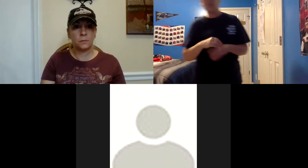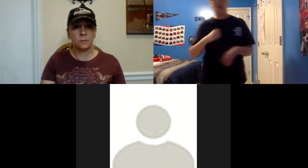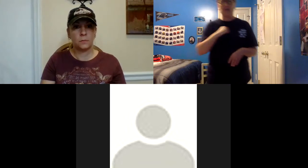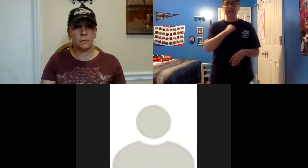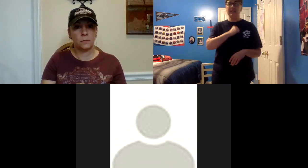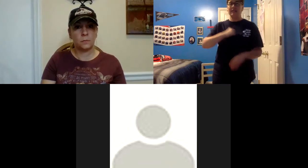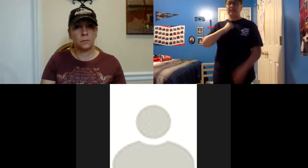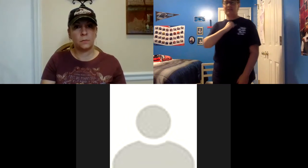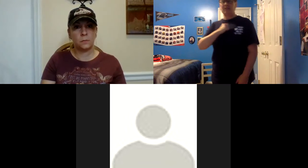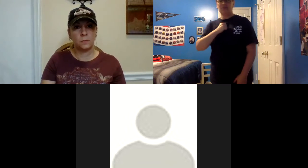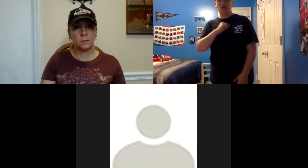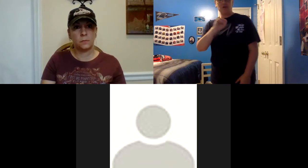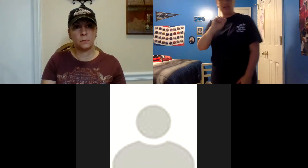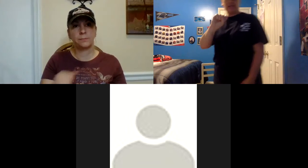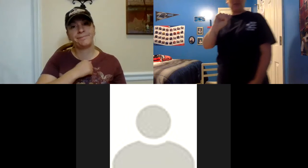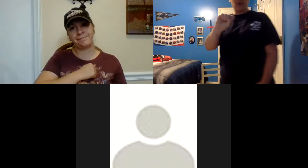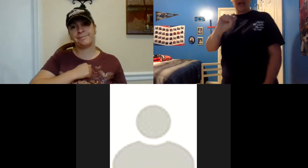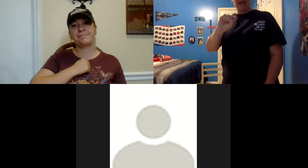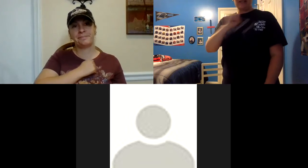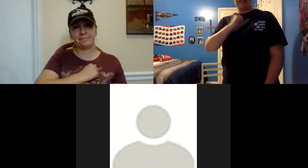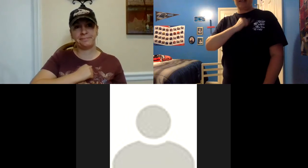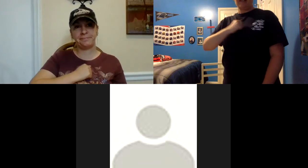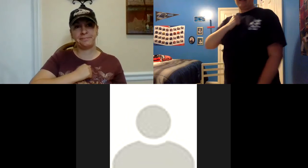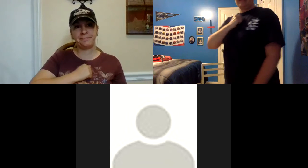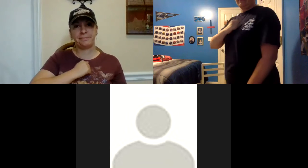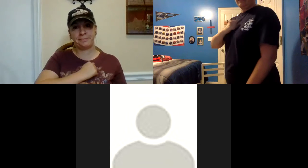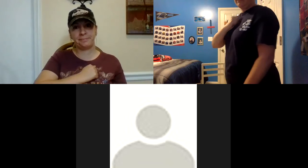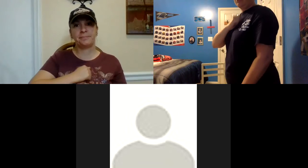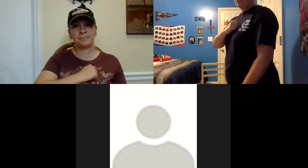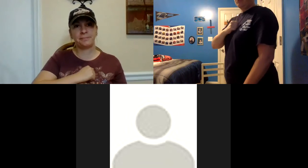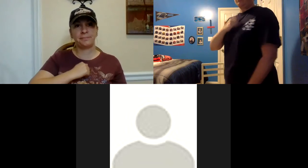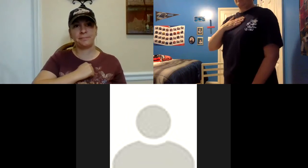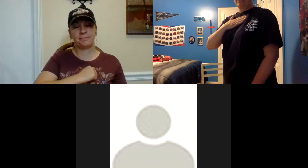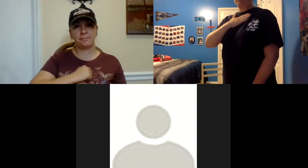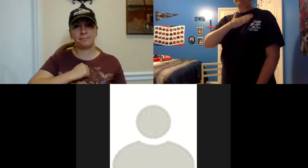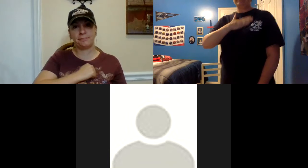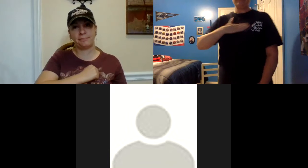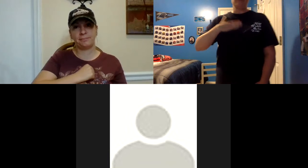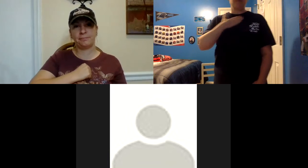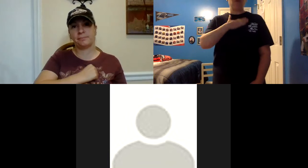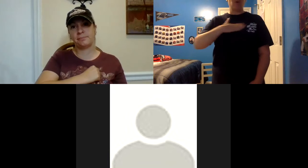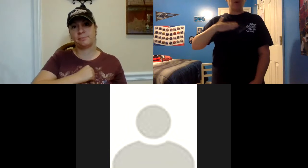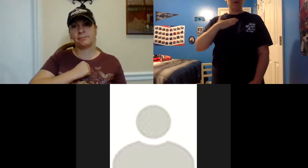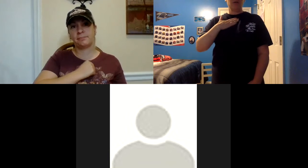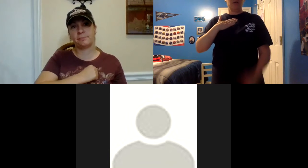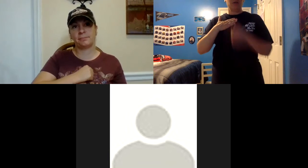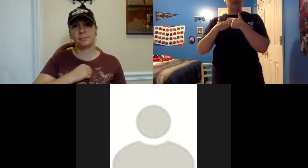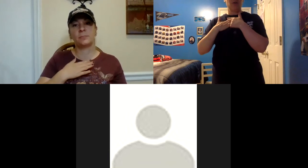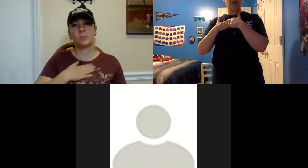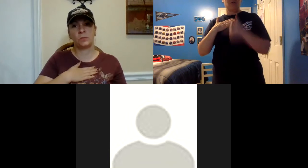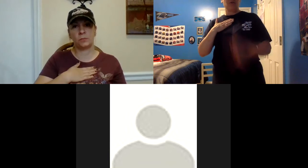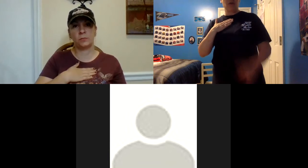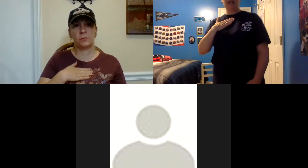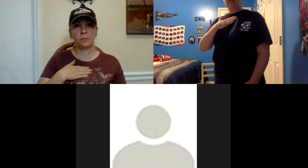got sorry. So sorry is your S in the circle. So we had please before.